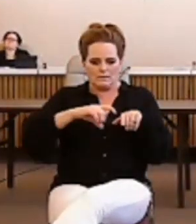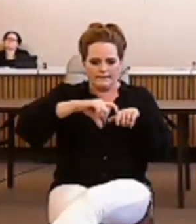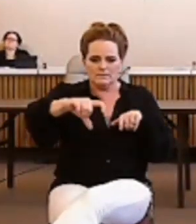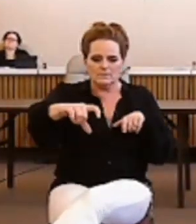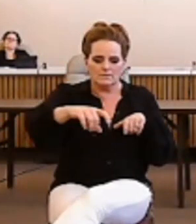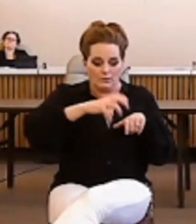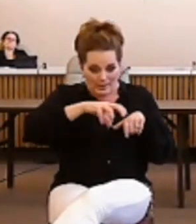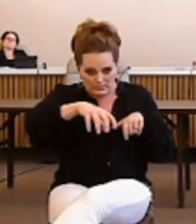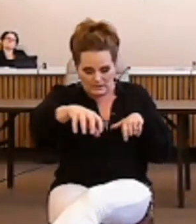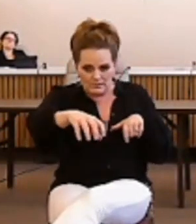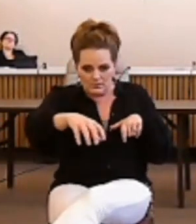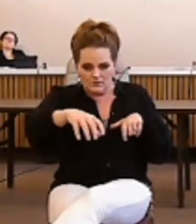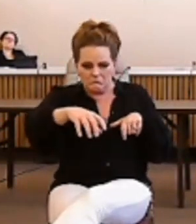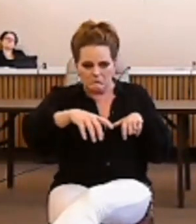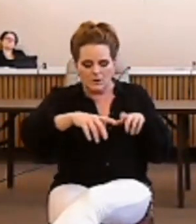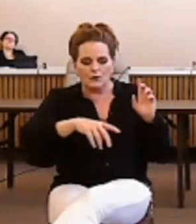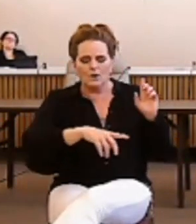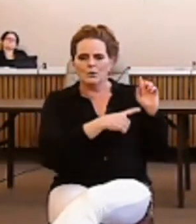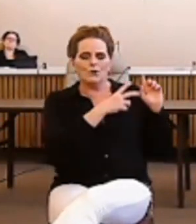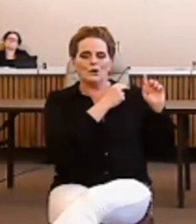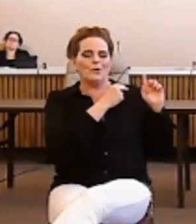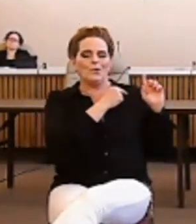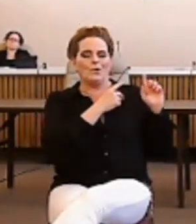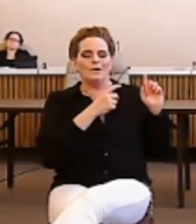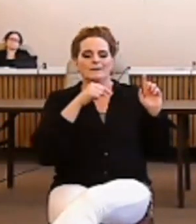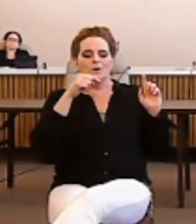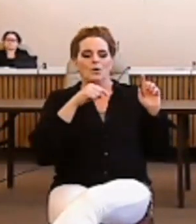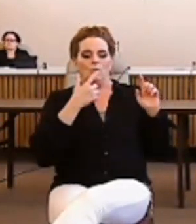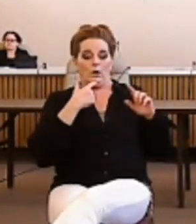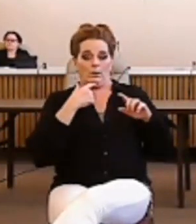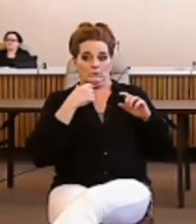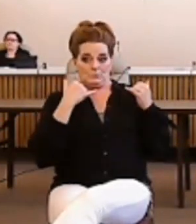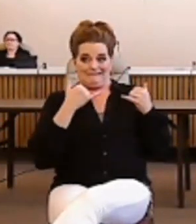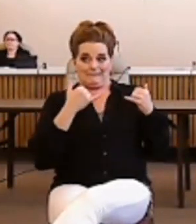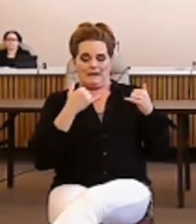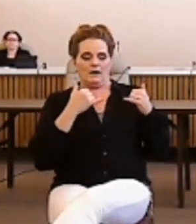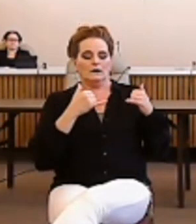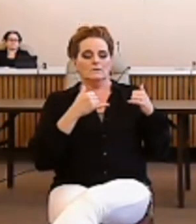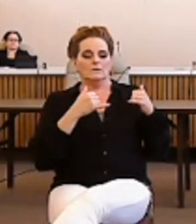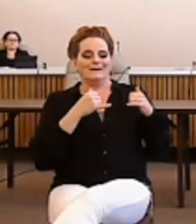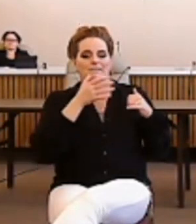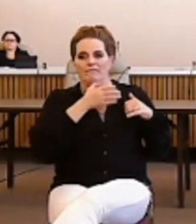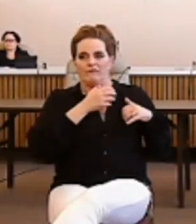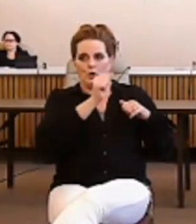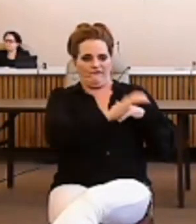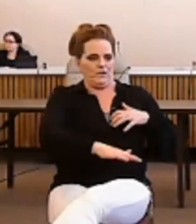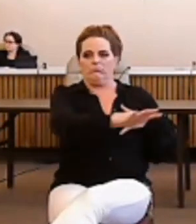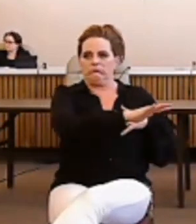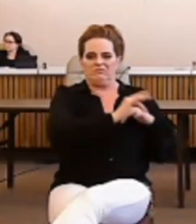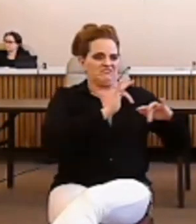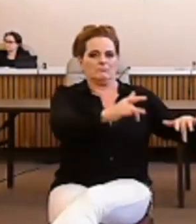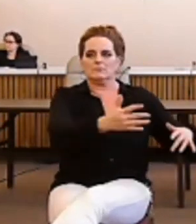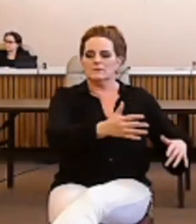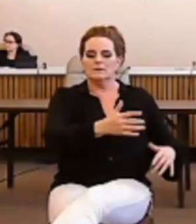those houses or are you building No, beyond, there's behind no, the houses? where this is today is Farm Field. It's